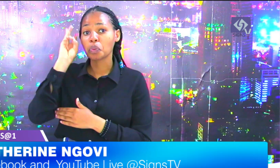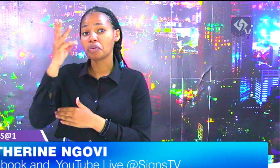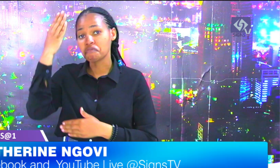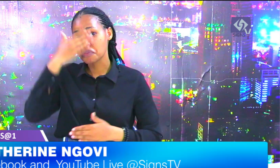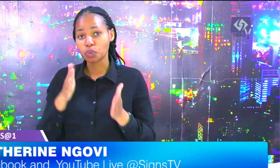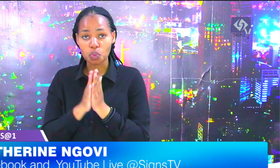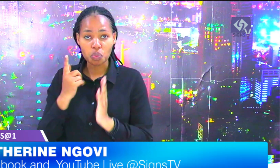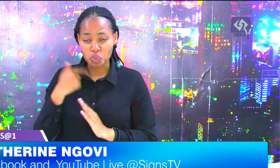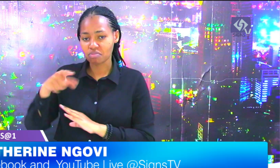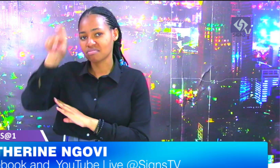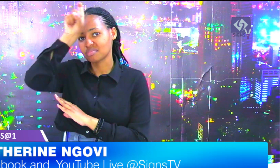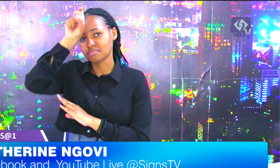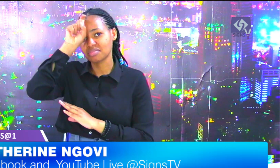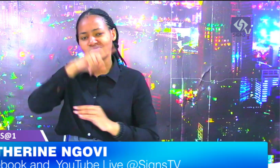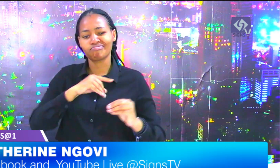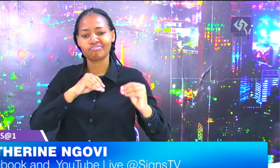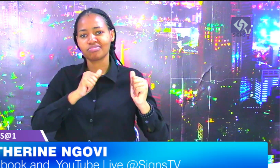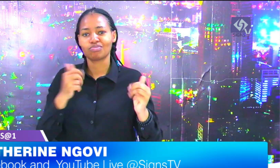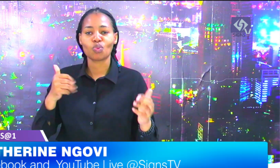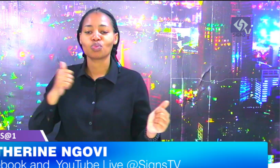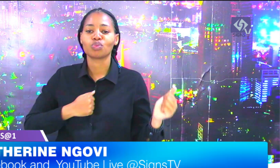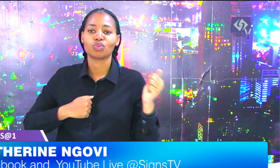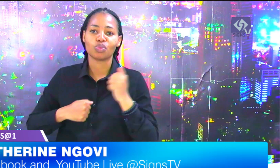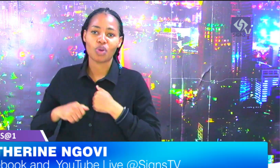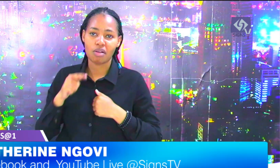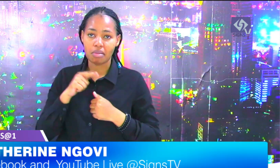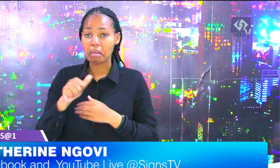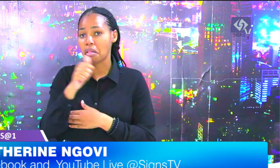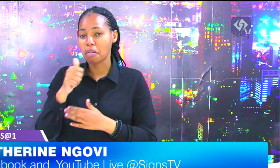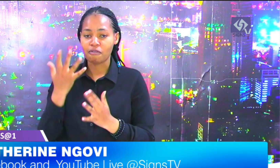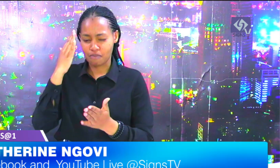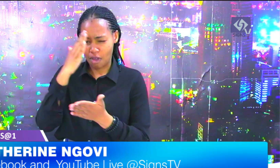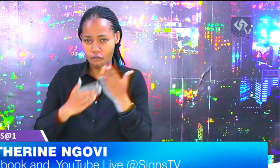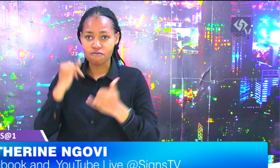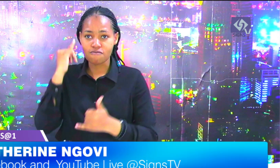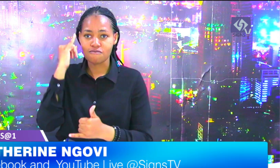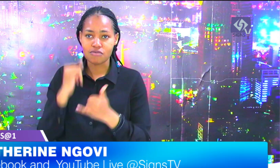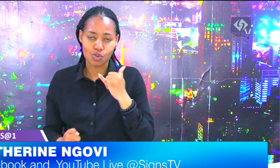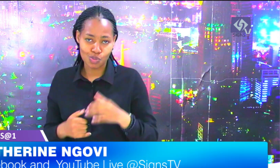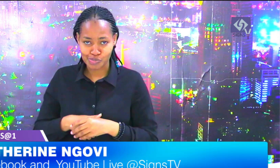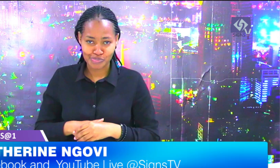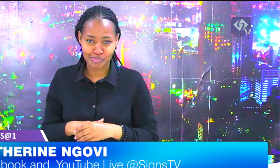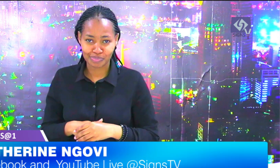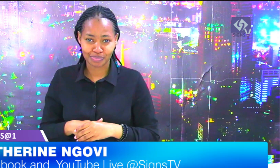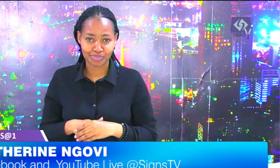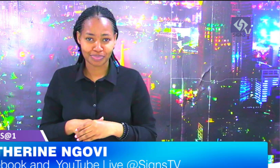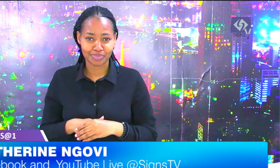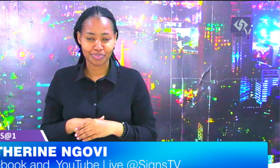you could see that we have middle blockers are coordinating very well with the setter. We have now Tumba coming back, playing 3-meter line, and we